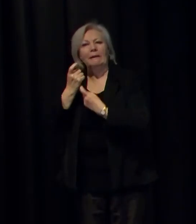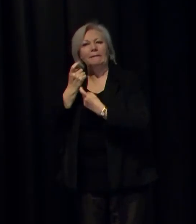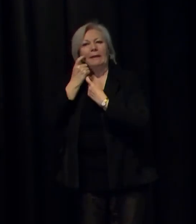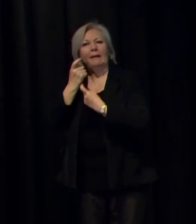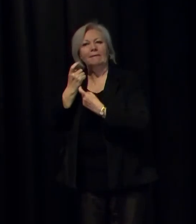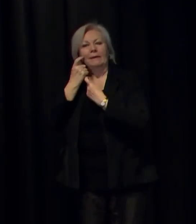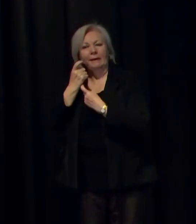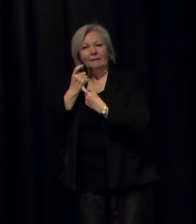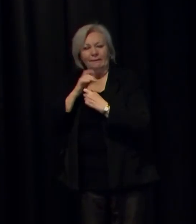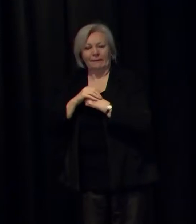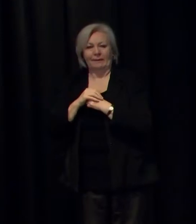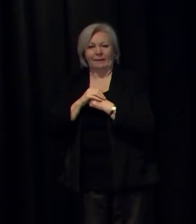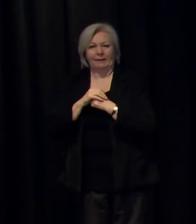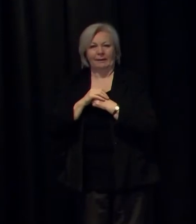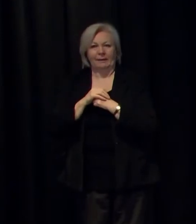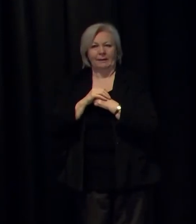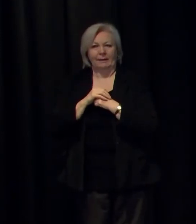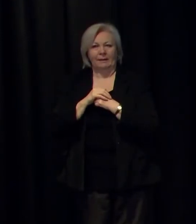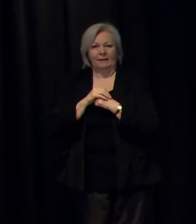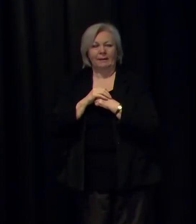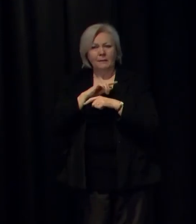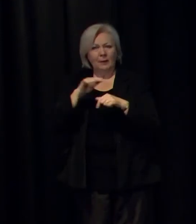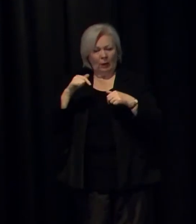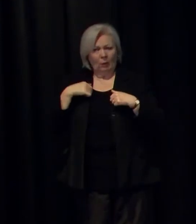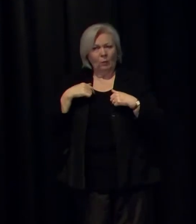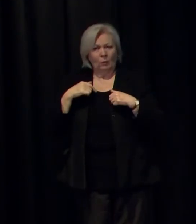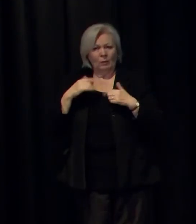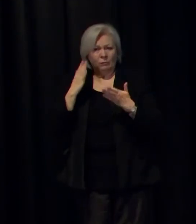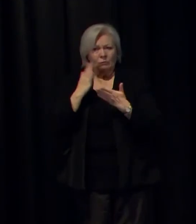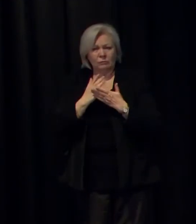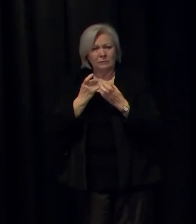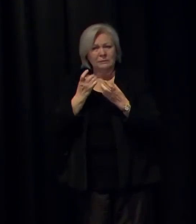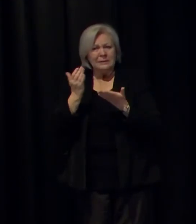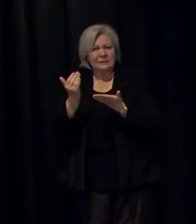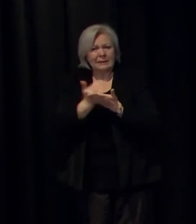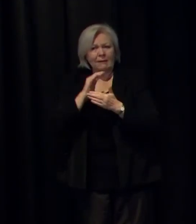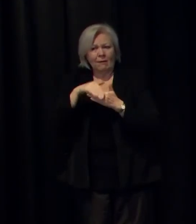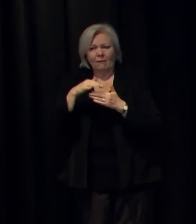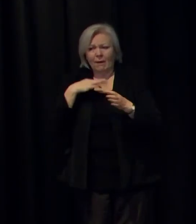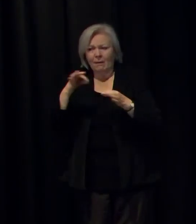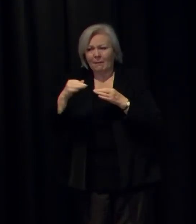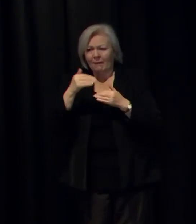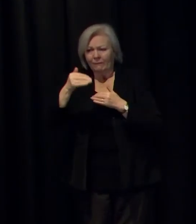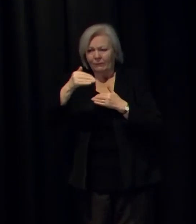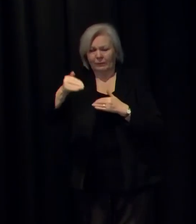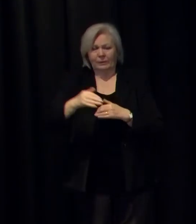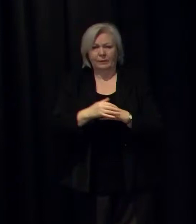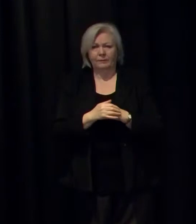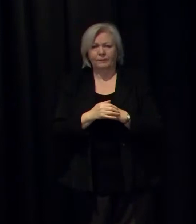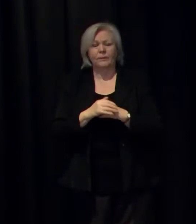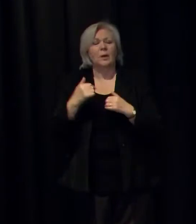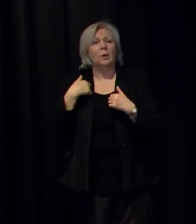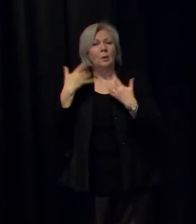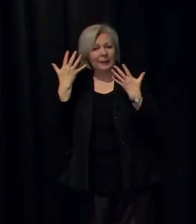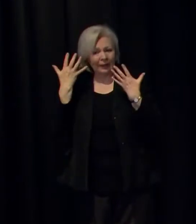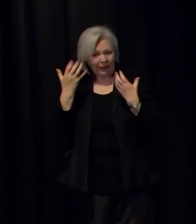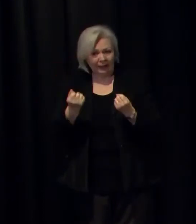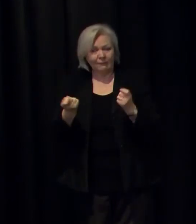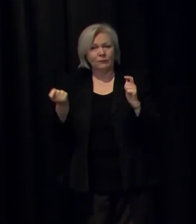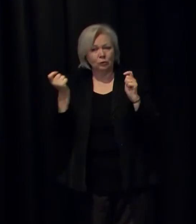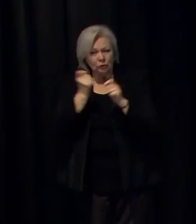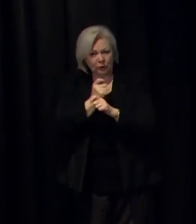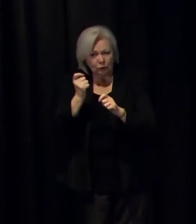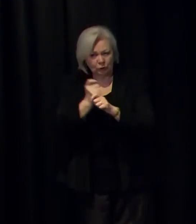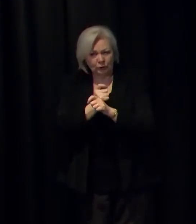but not safer than what we're actually doing. So we've given some, we've made some changes, we've made some adjustments where we can do